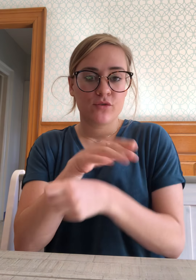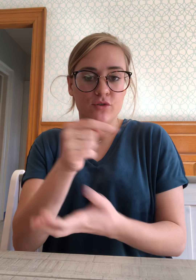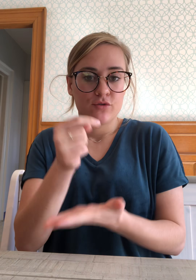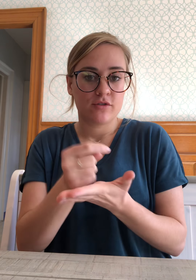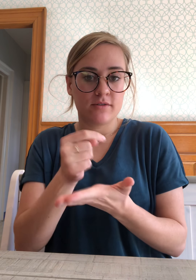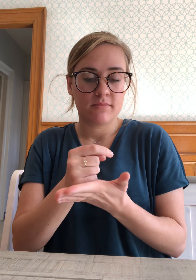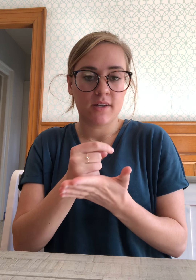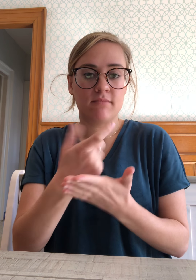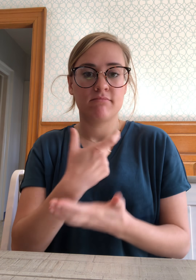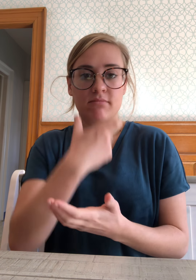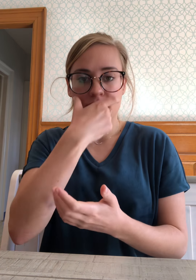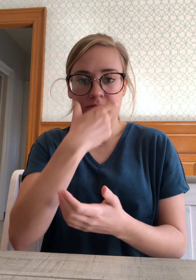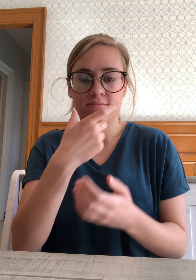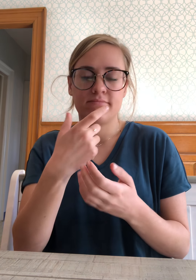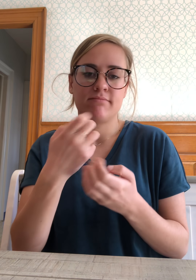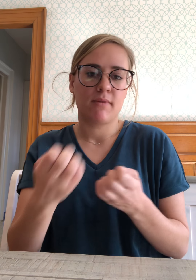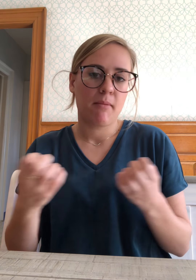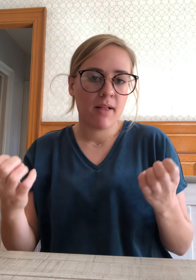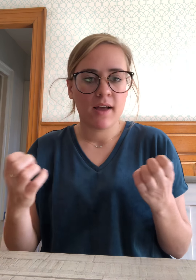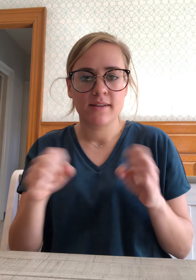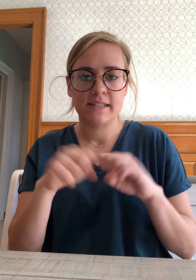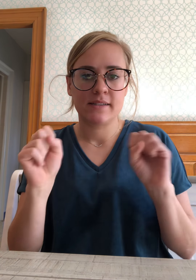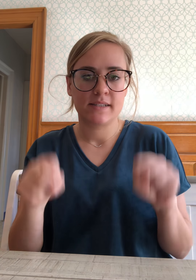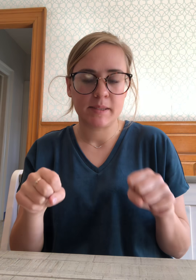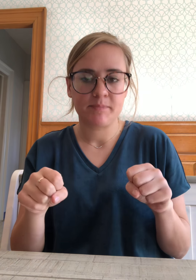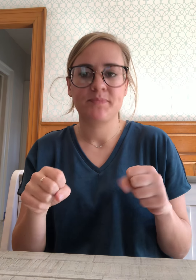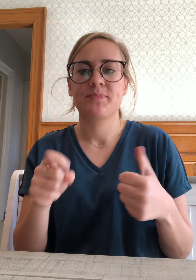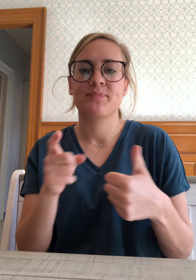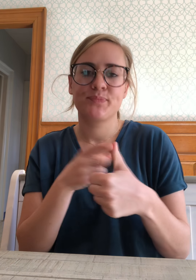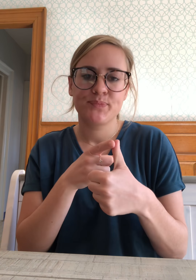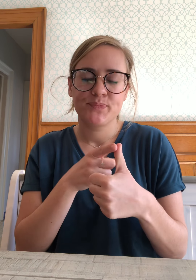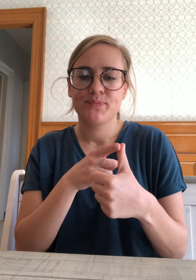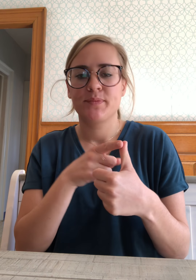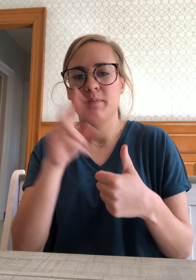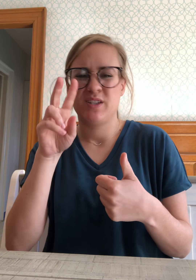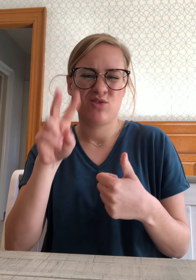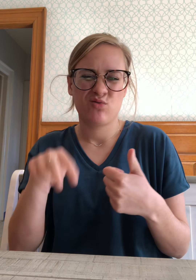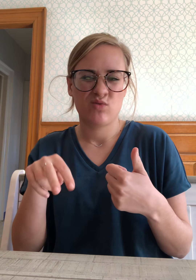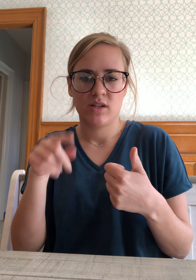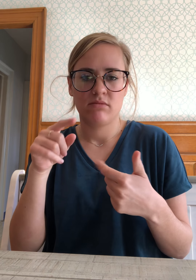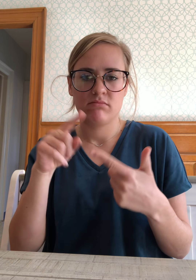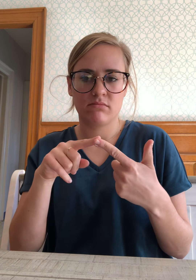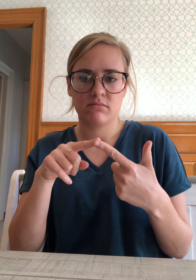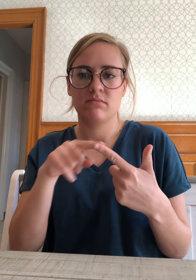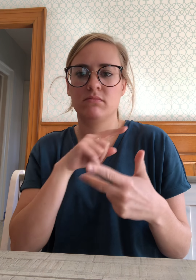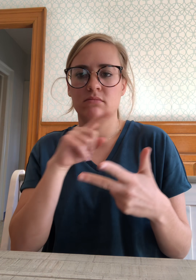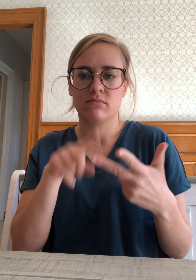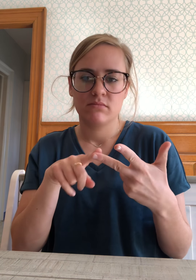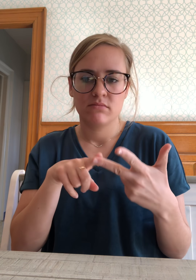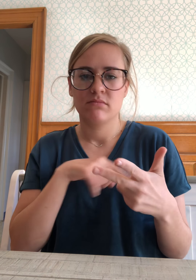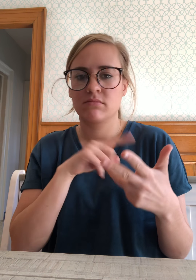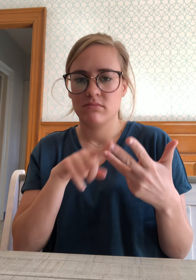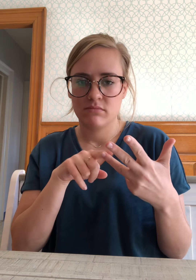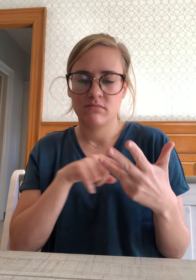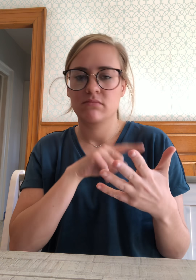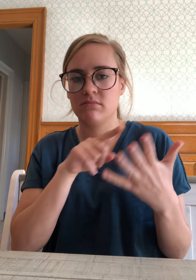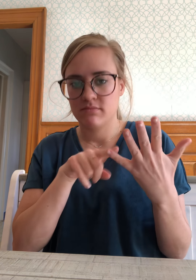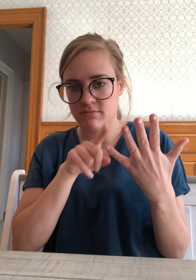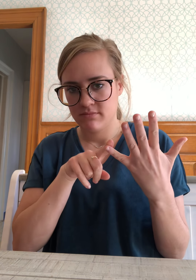systems included labiolingual, Johnson twin arch, beg, lingual, and eventually ending up